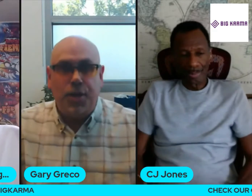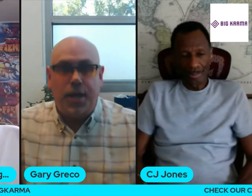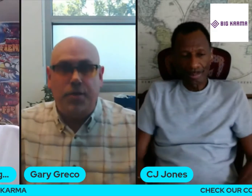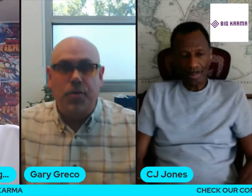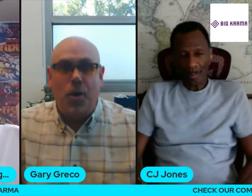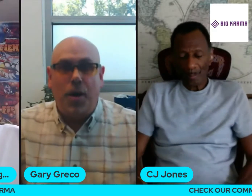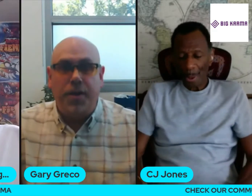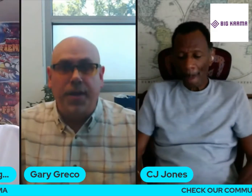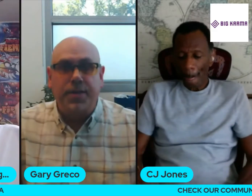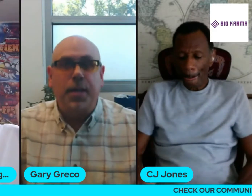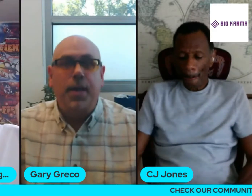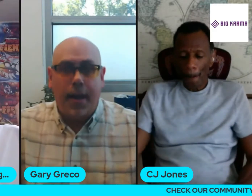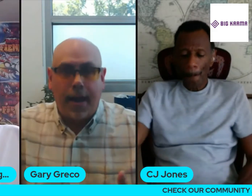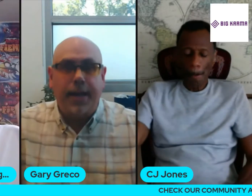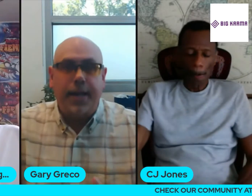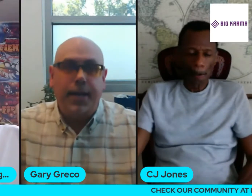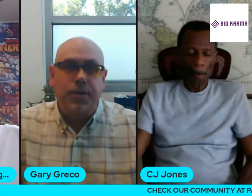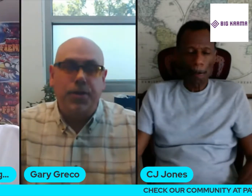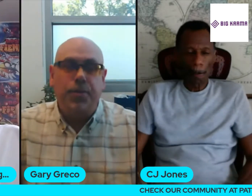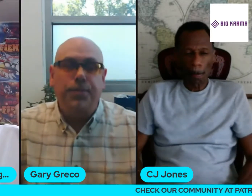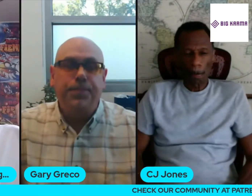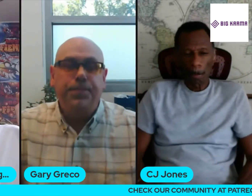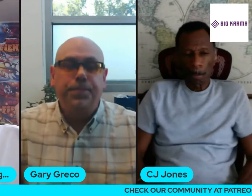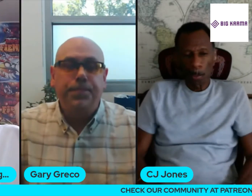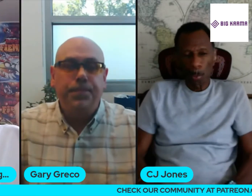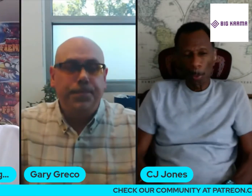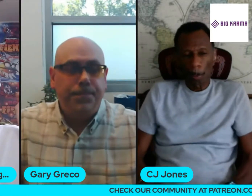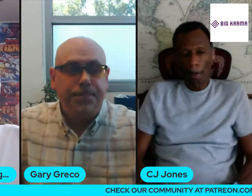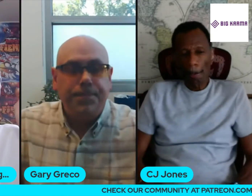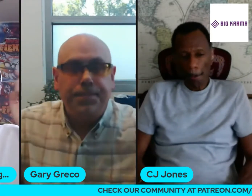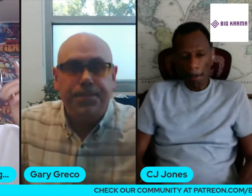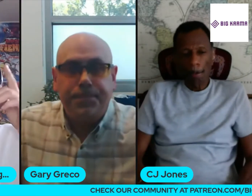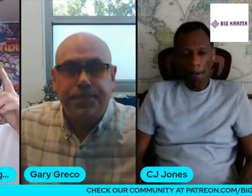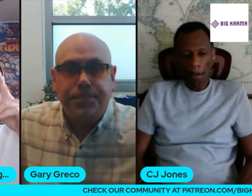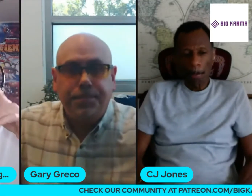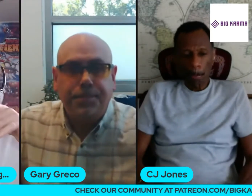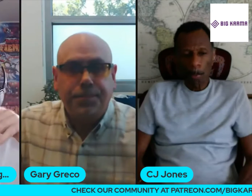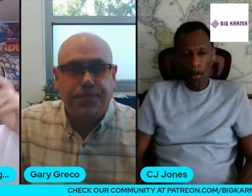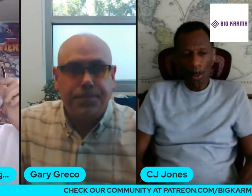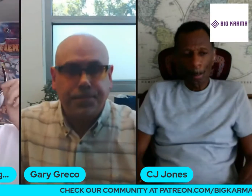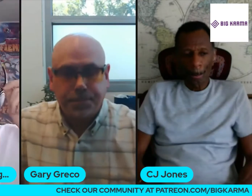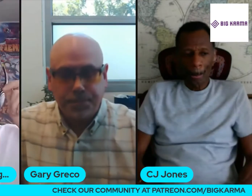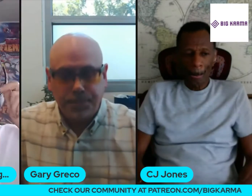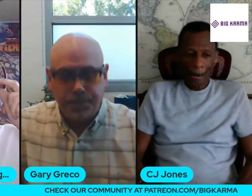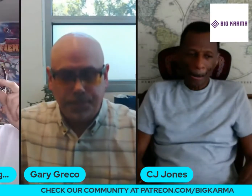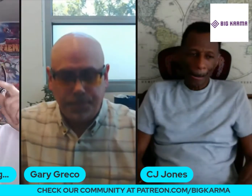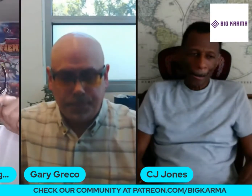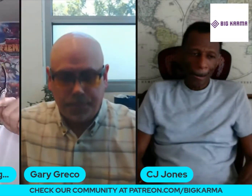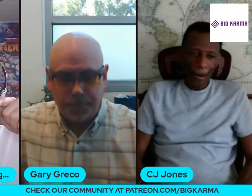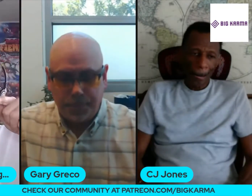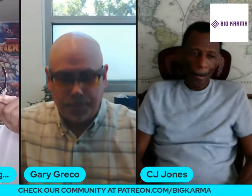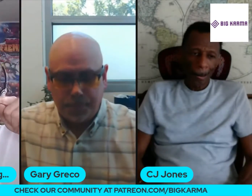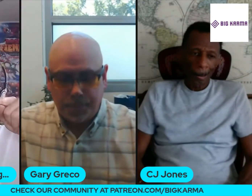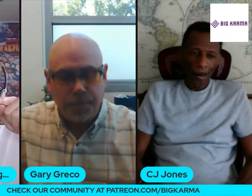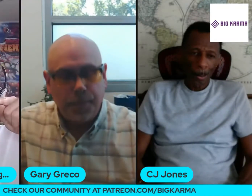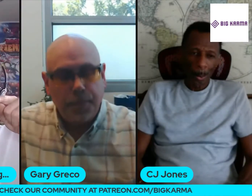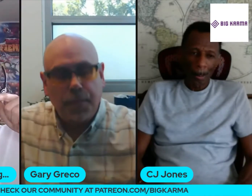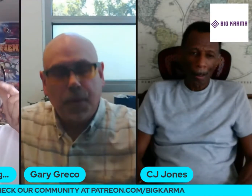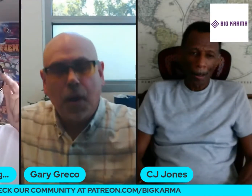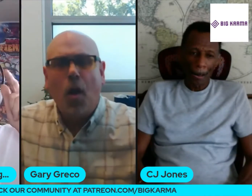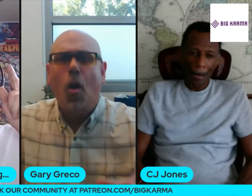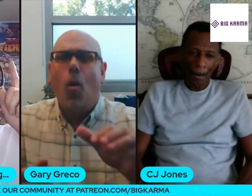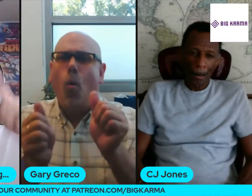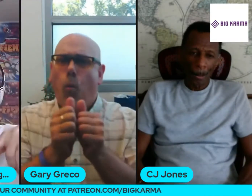CJ could do all this, I can too. With that in mind, what do you think of